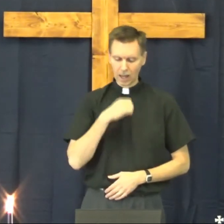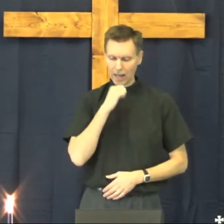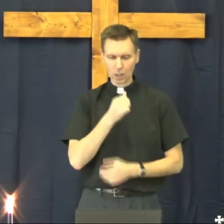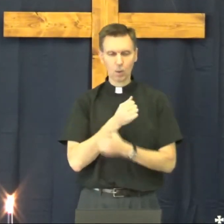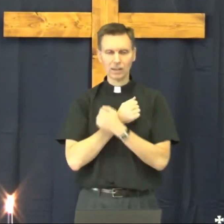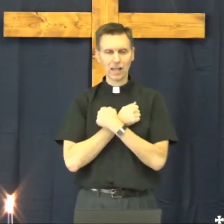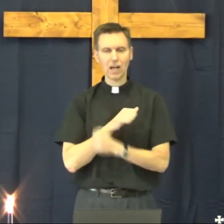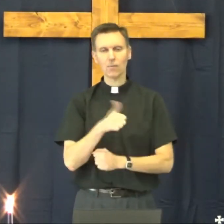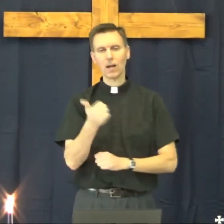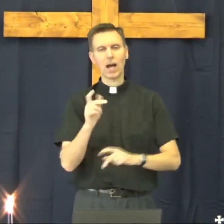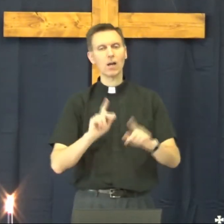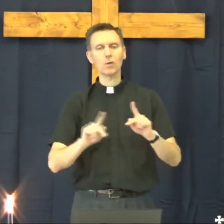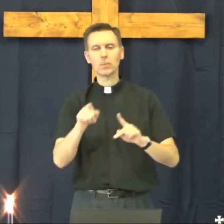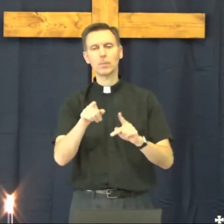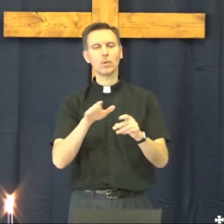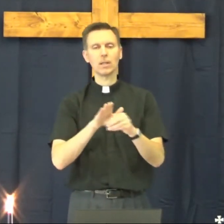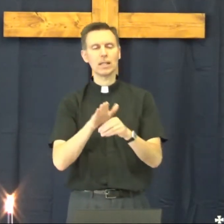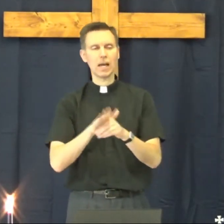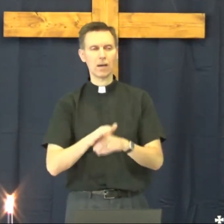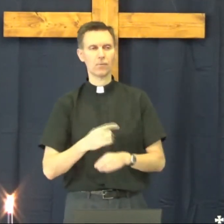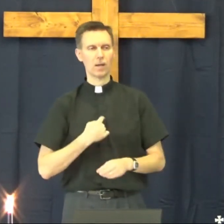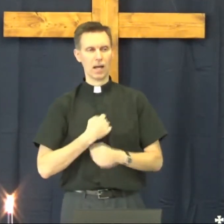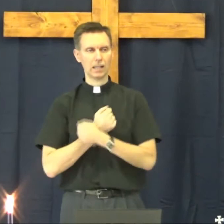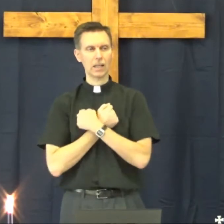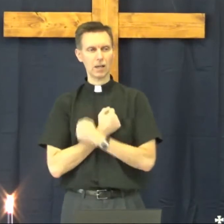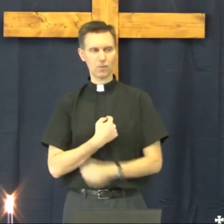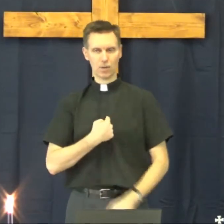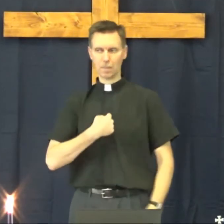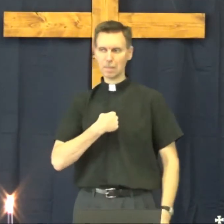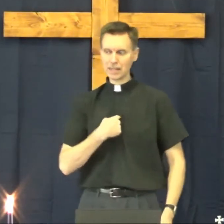I don't love other people enough. I love me.